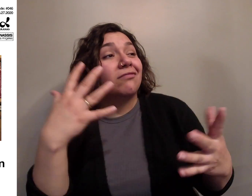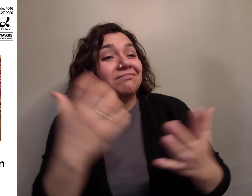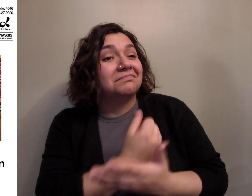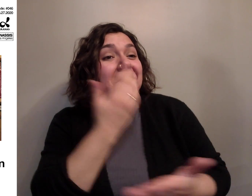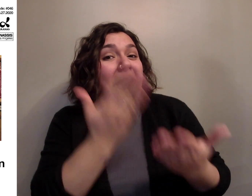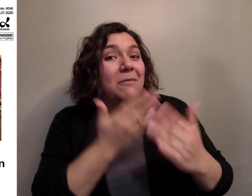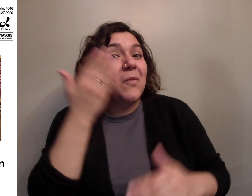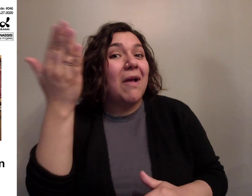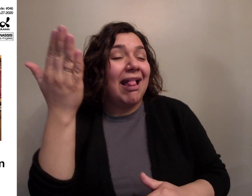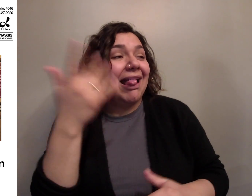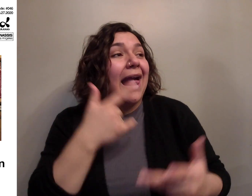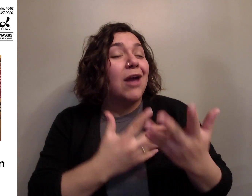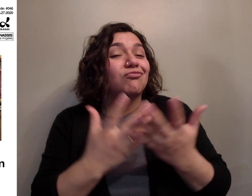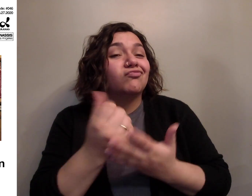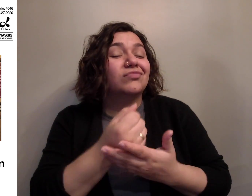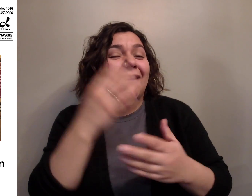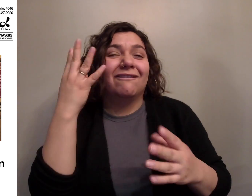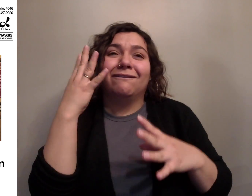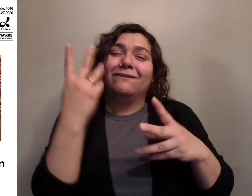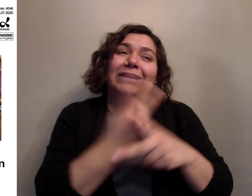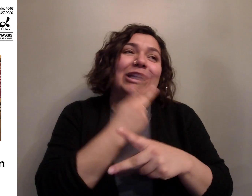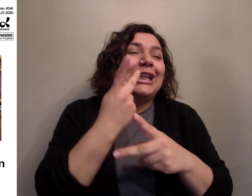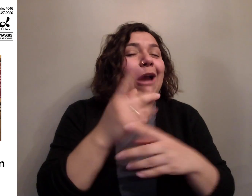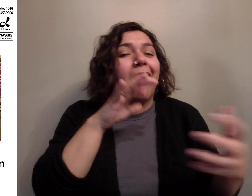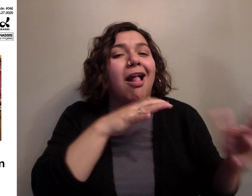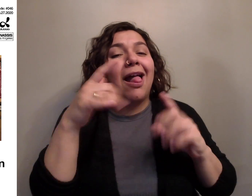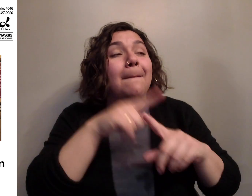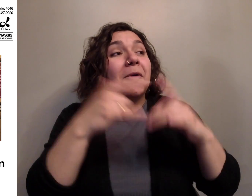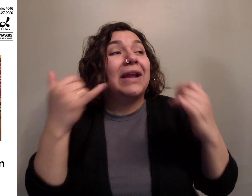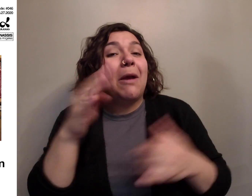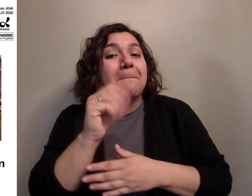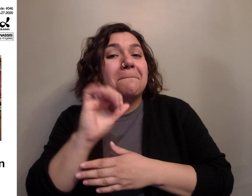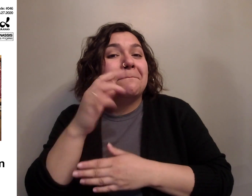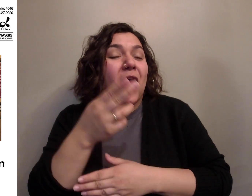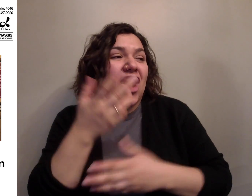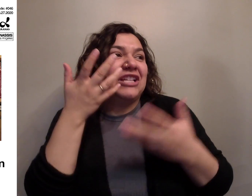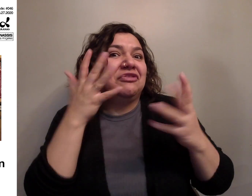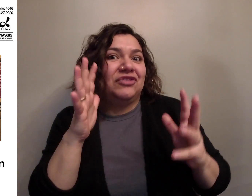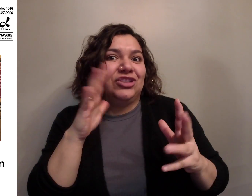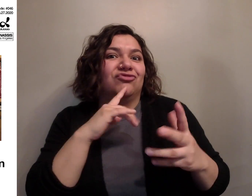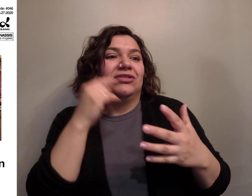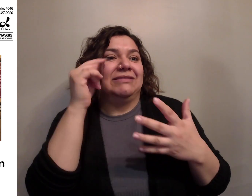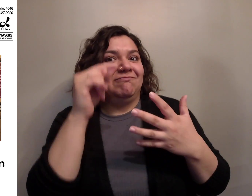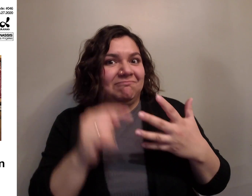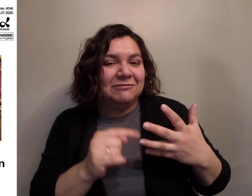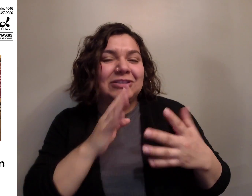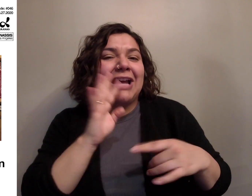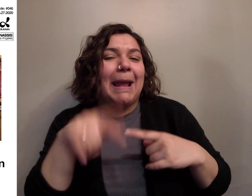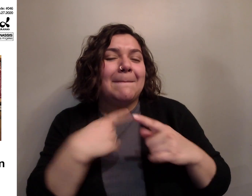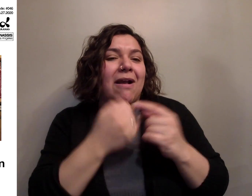We're a resourceful bunch. Maybe we will, but for the moment, Bach has done.